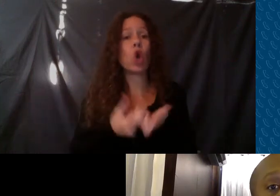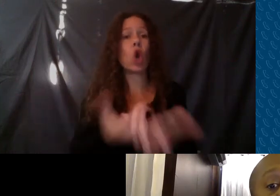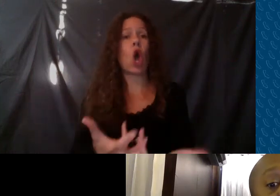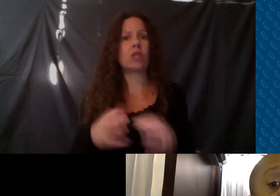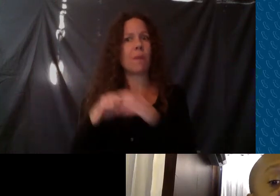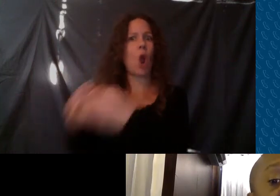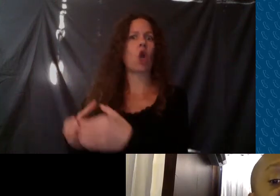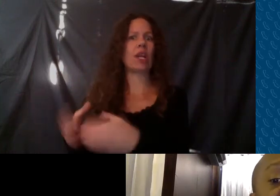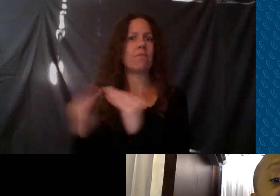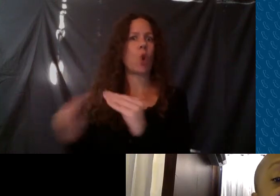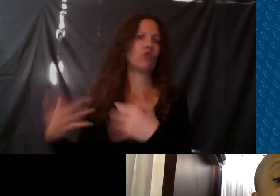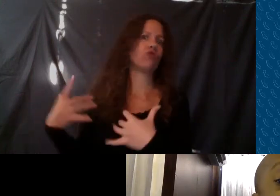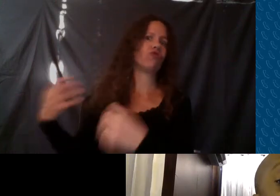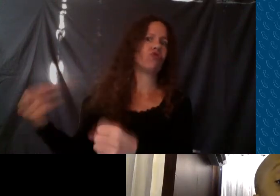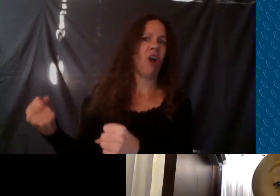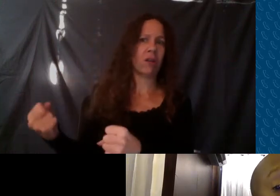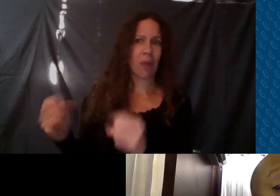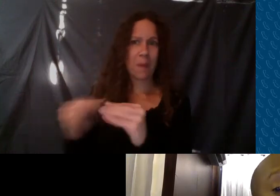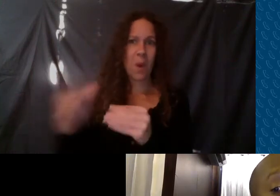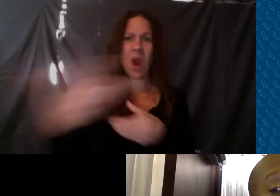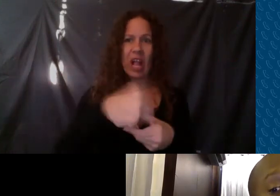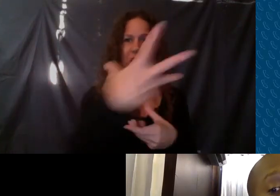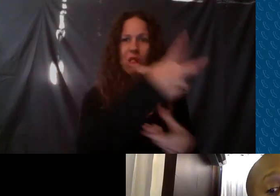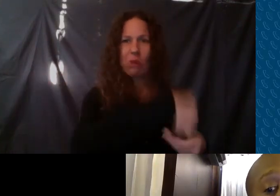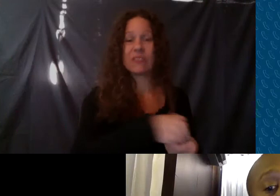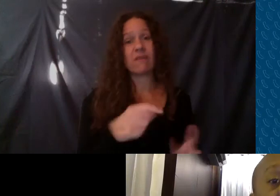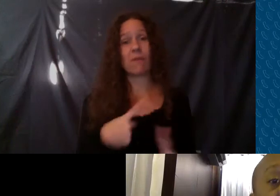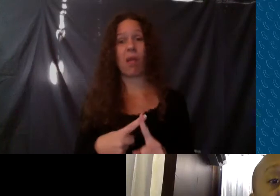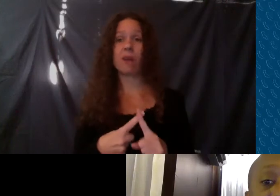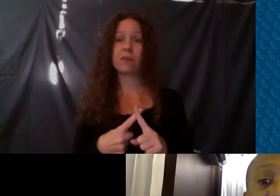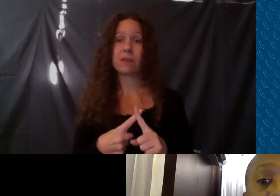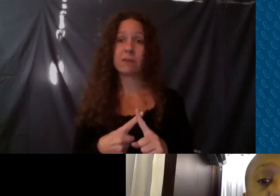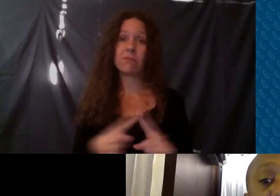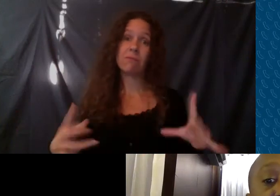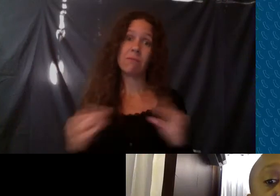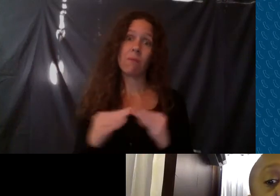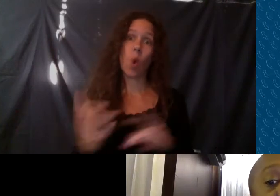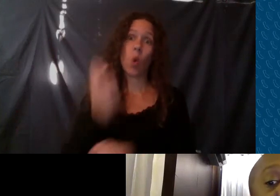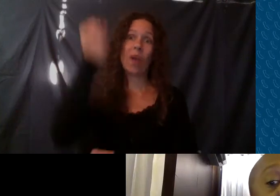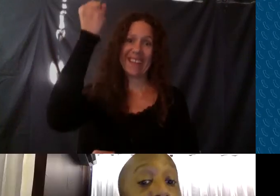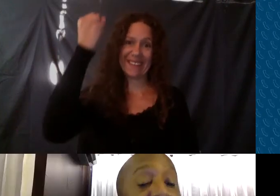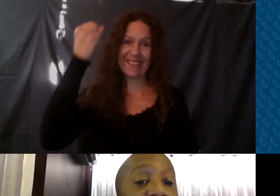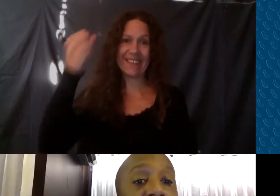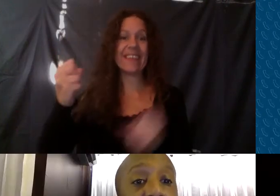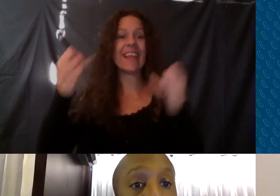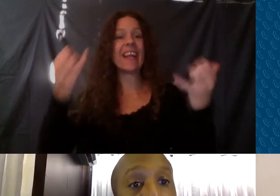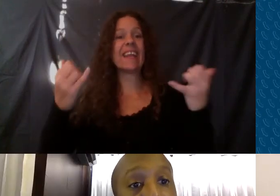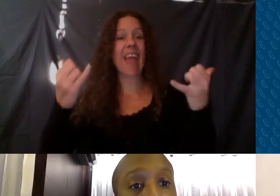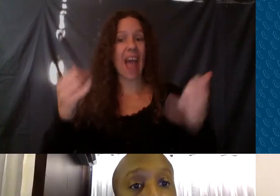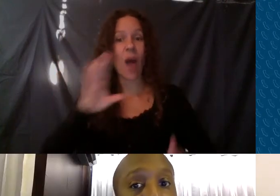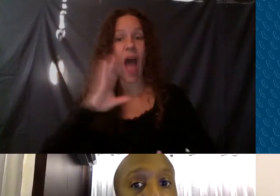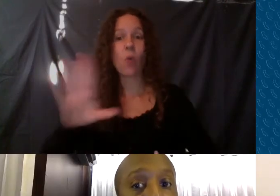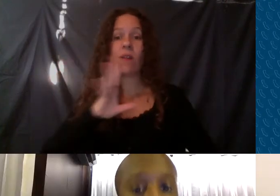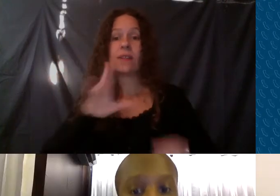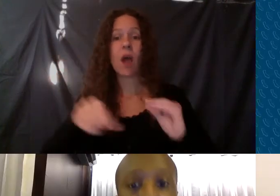inclusive, and win more. Now, let me introduce Ben Seinfeld and Kobe King, who will talk about our massive voter protection